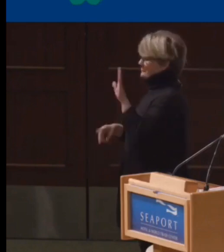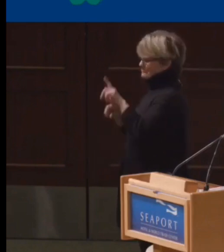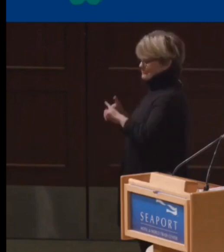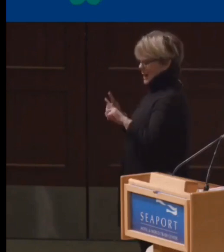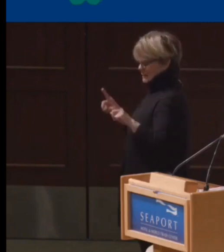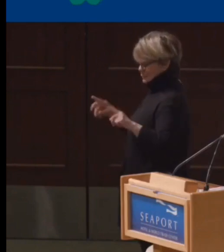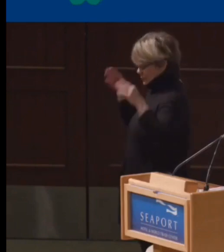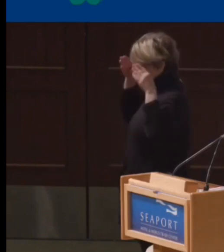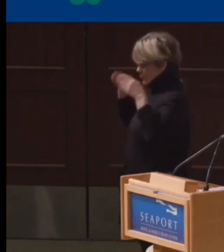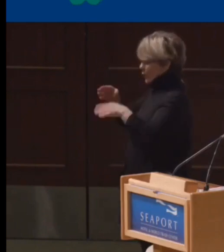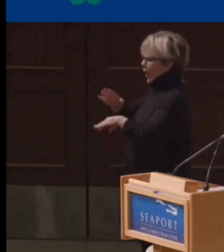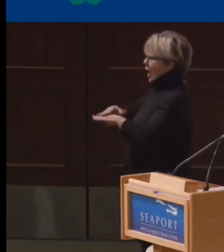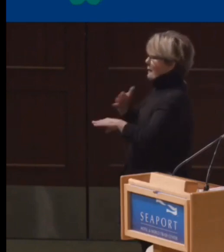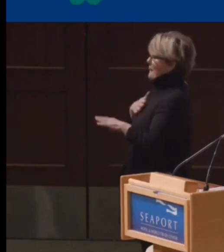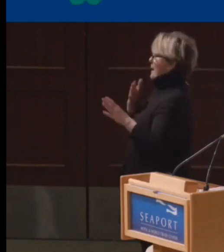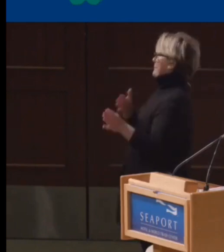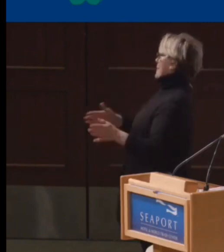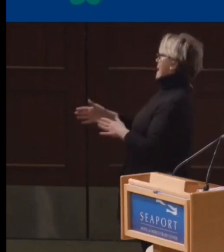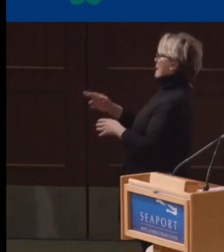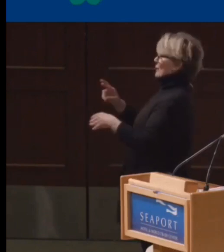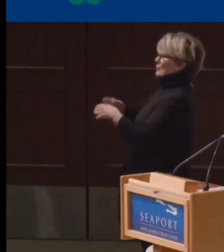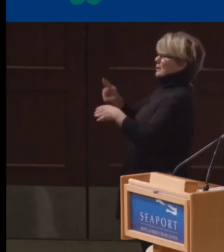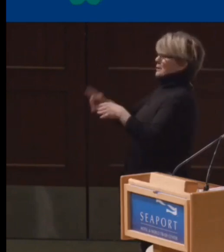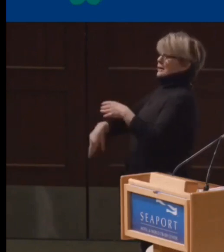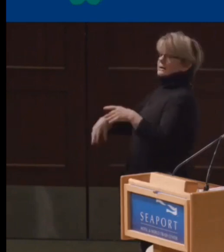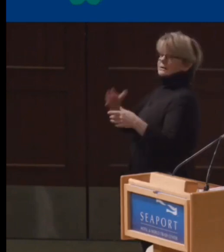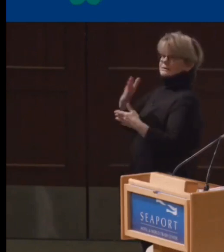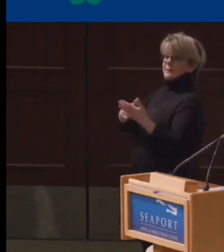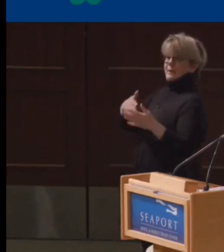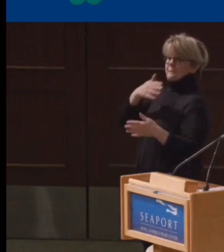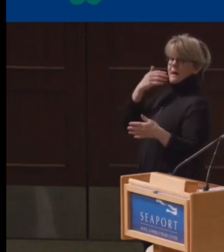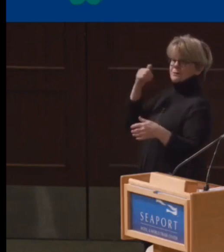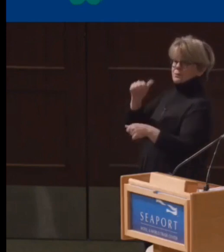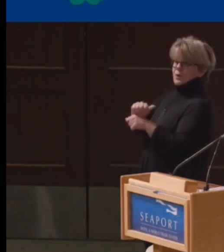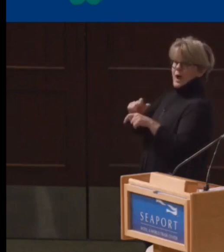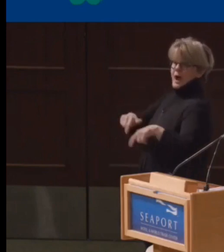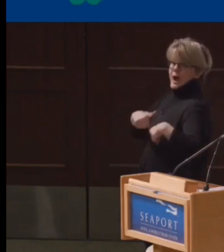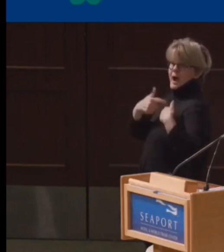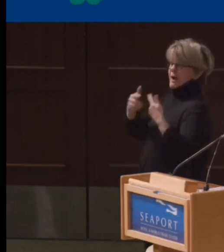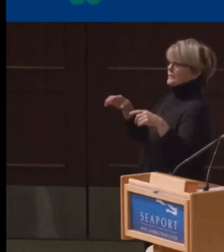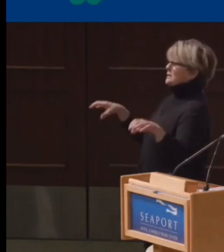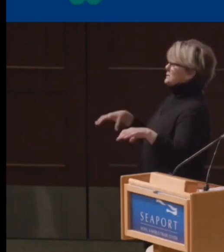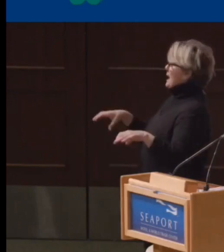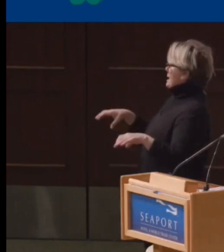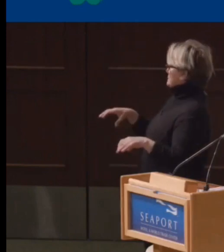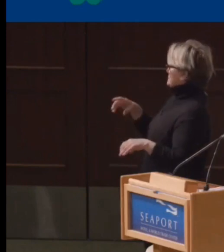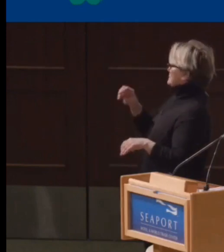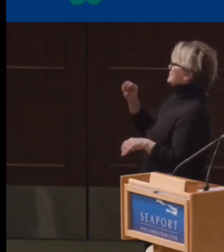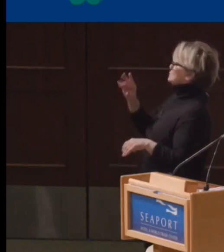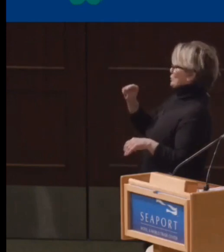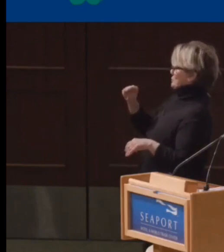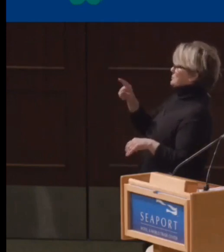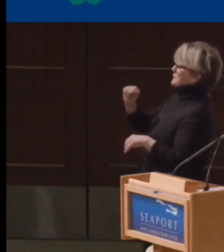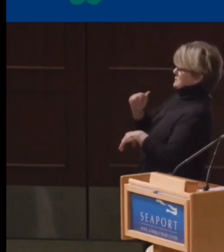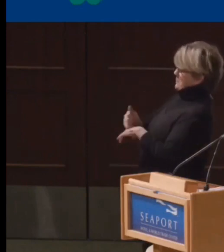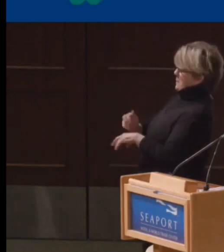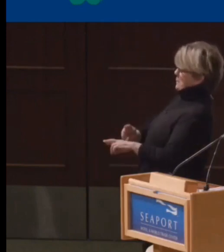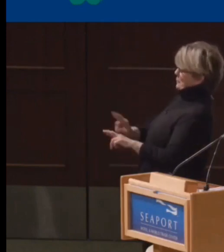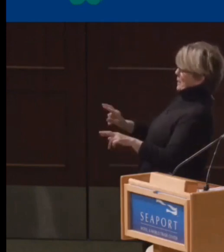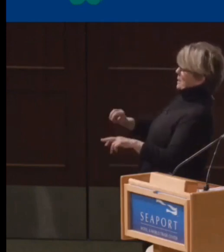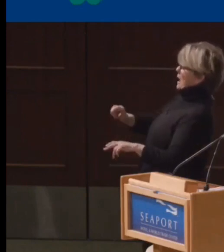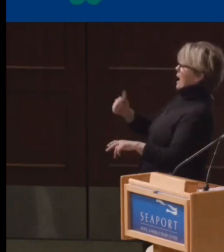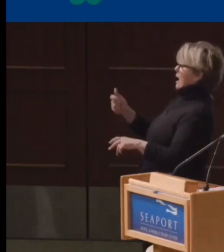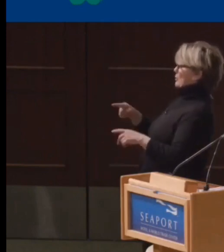plan. The results were some of the best work I have ever done in sports, and set me up for many other opportunities